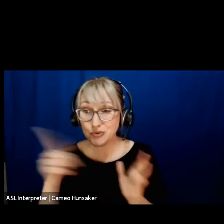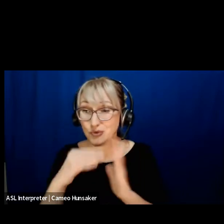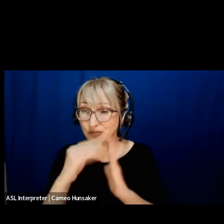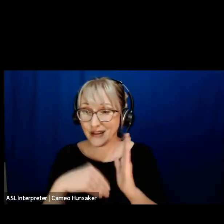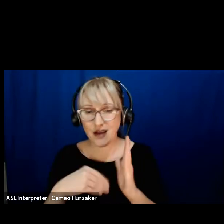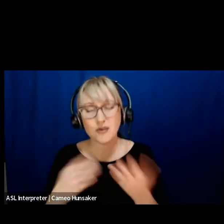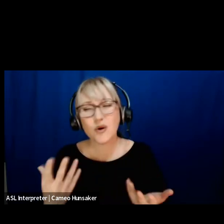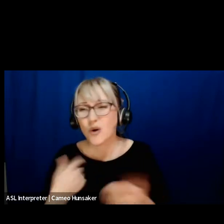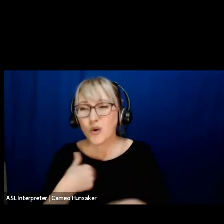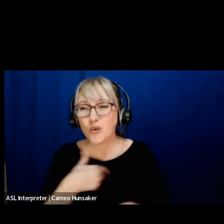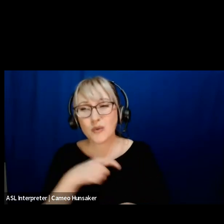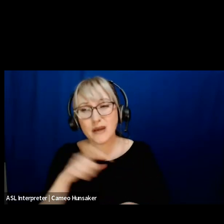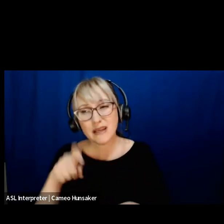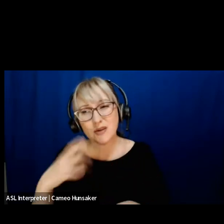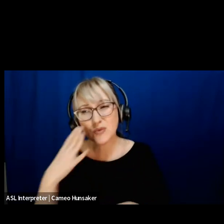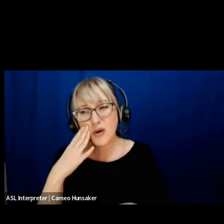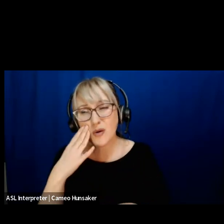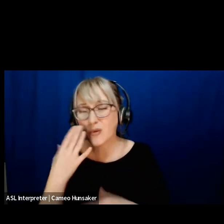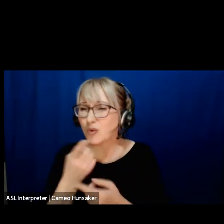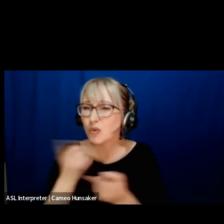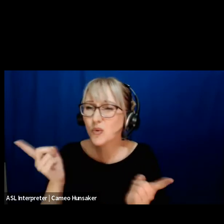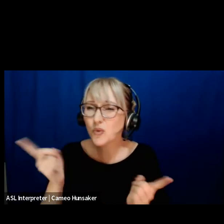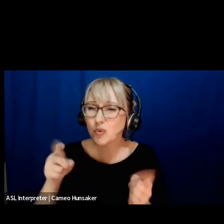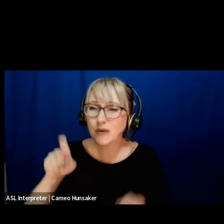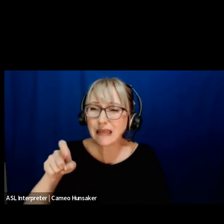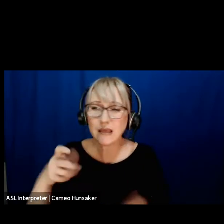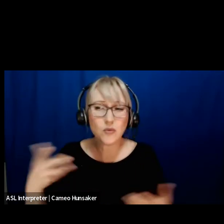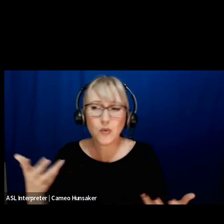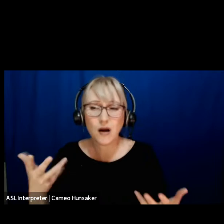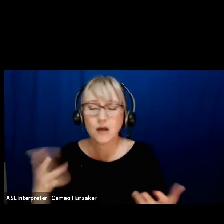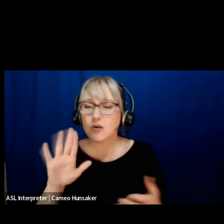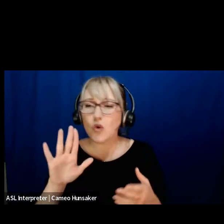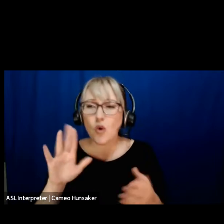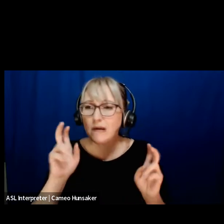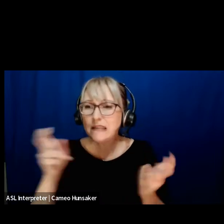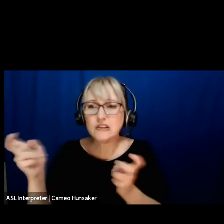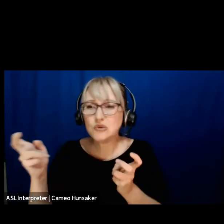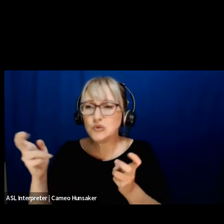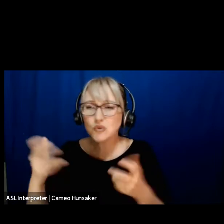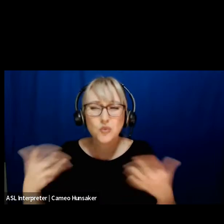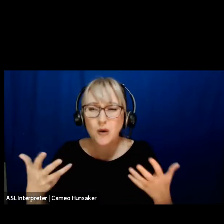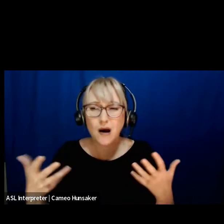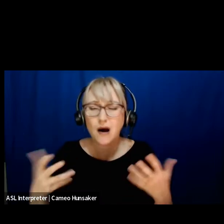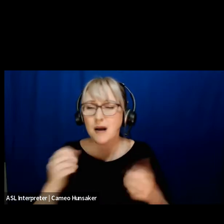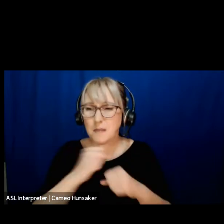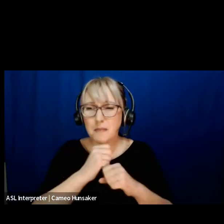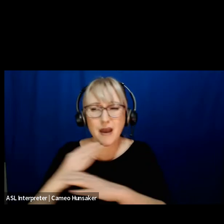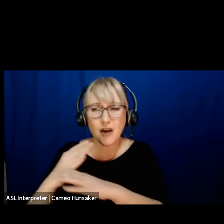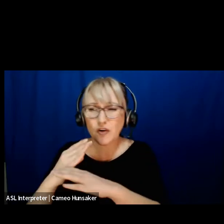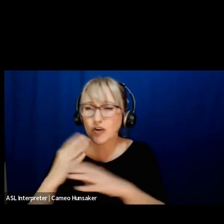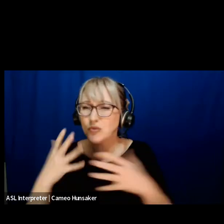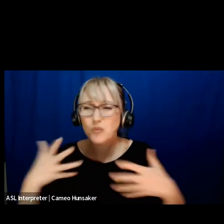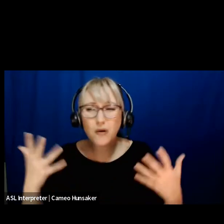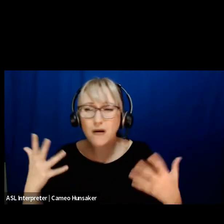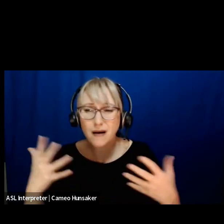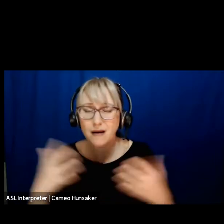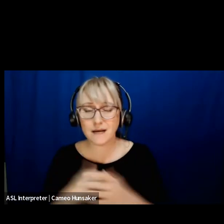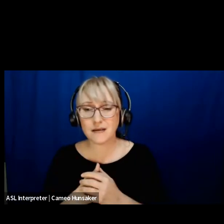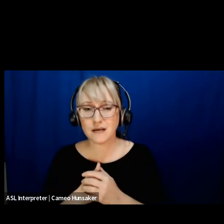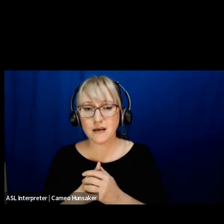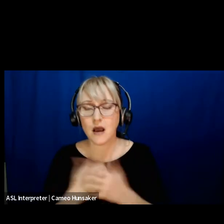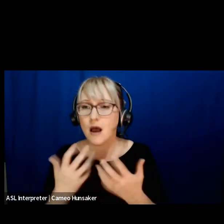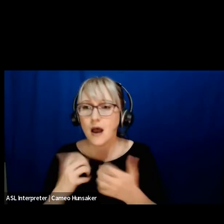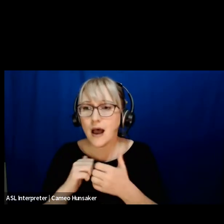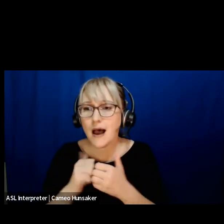need to know, what do you need? What are your issues? What barriers do you have? And how